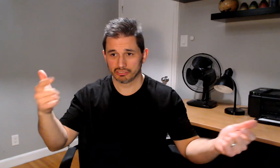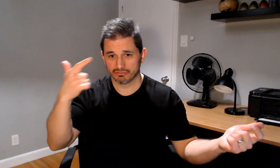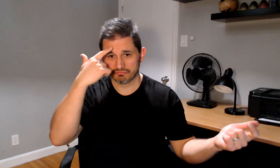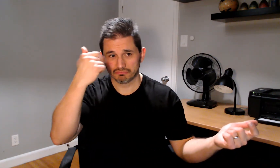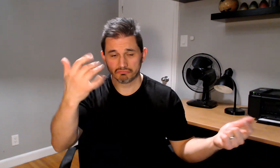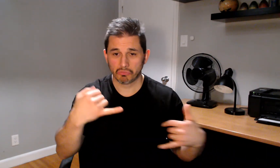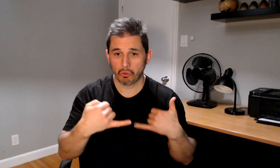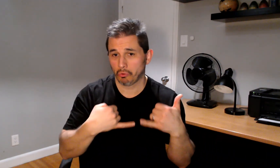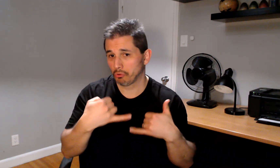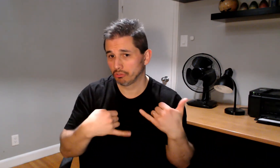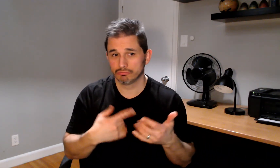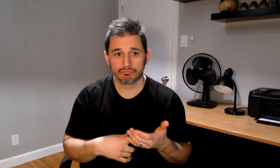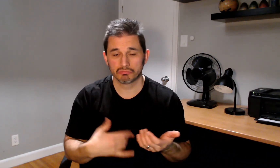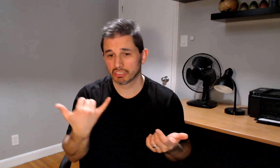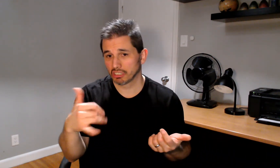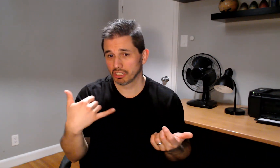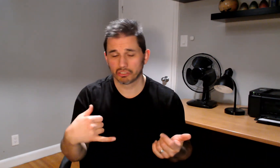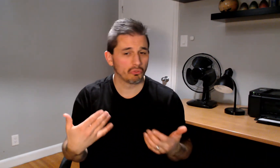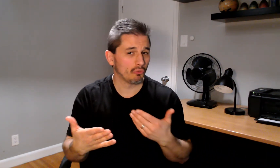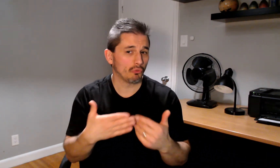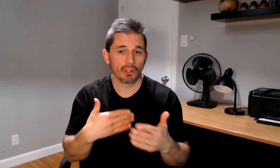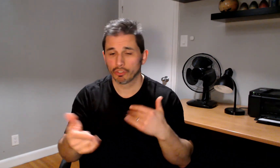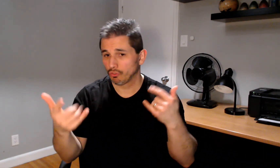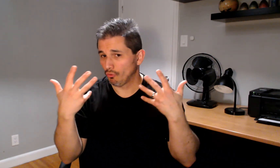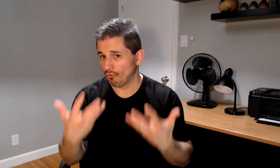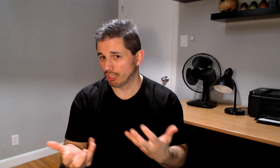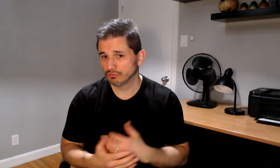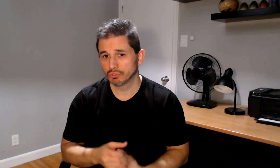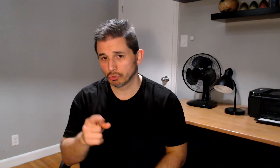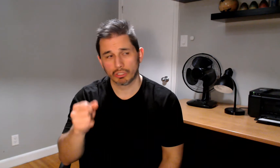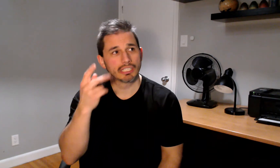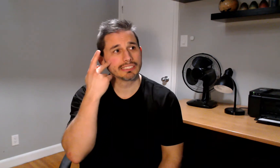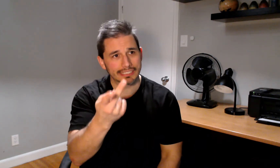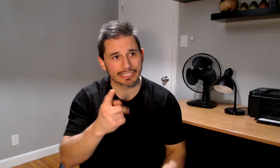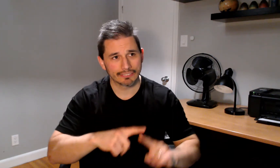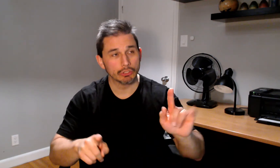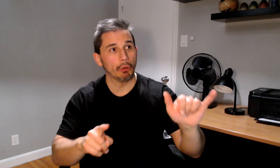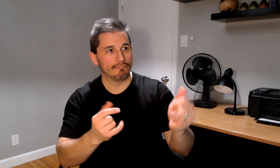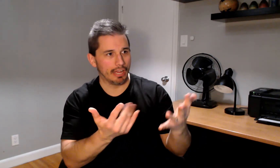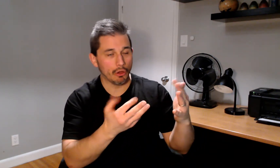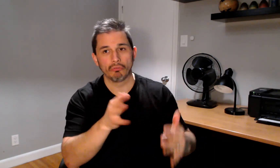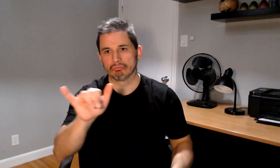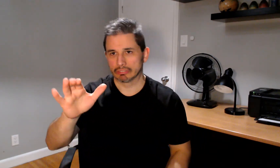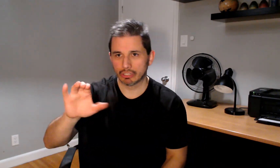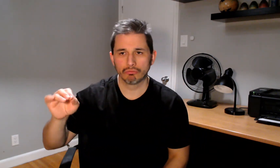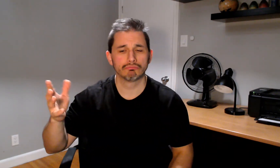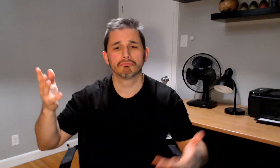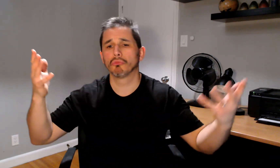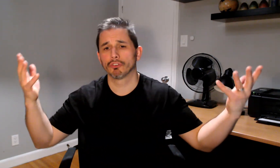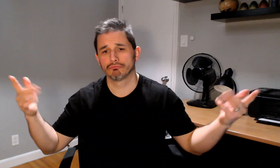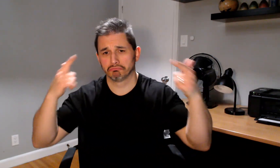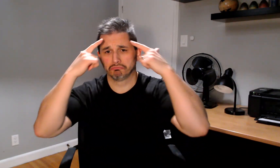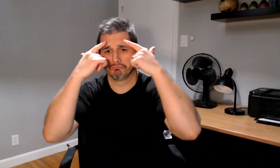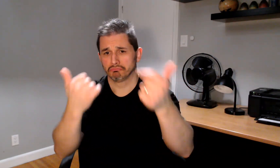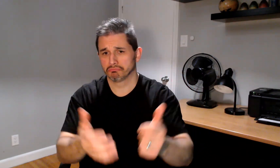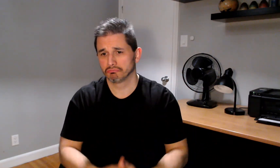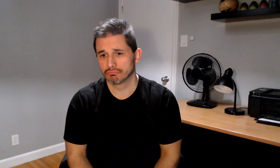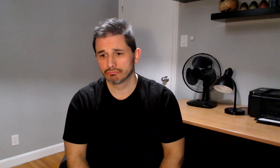monoxide, you could maybe do orange or yellow, whatever you'd like, just so that you can tell the difference between the 2